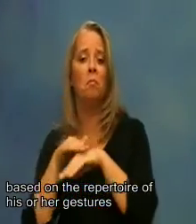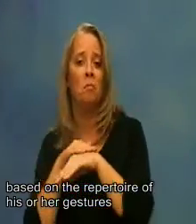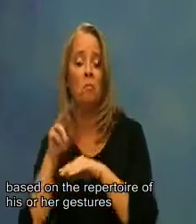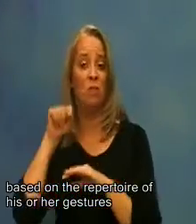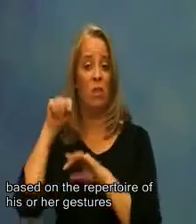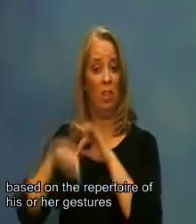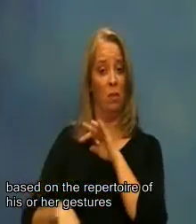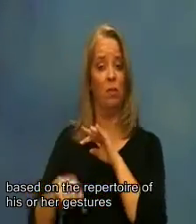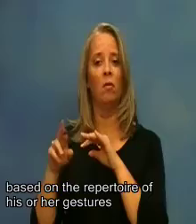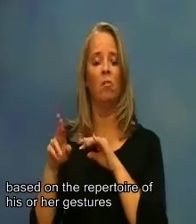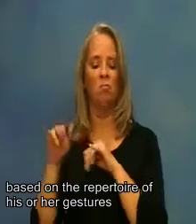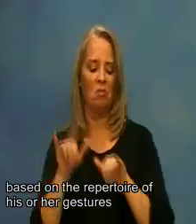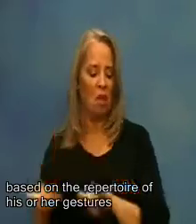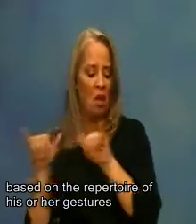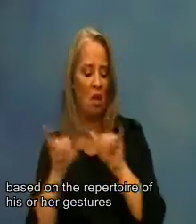of his or her gestures